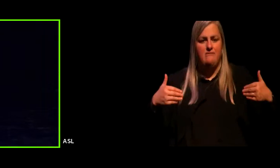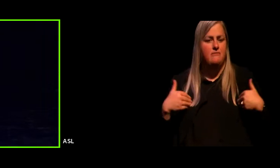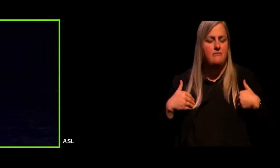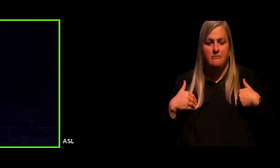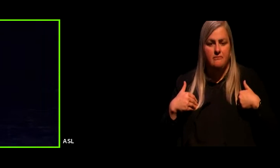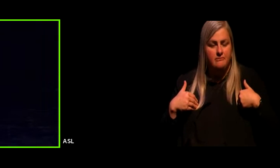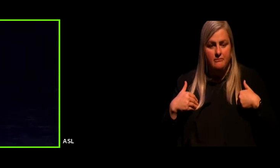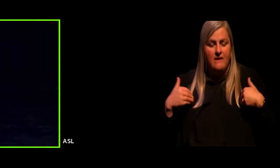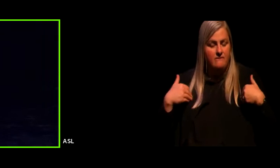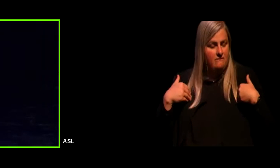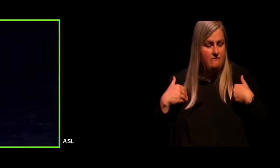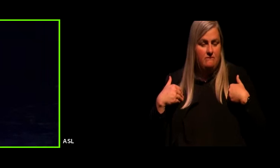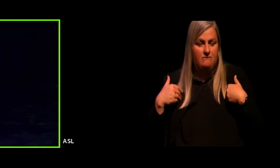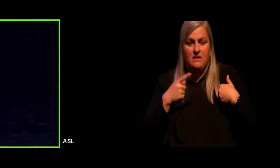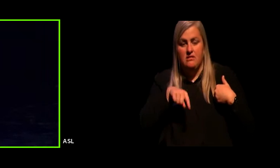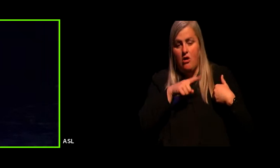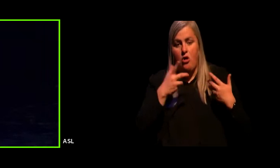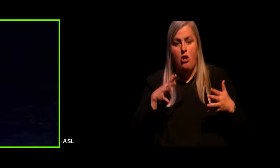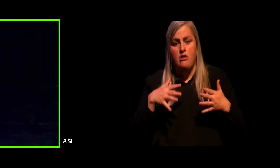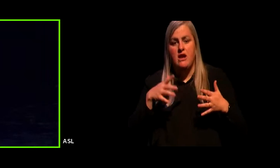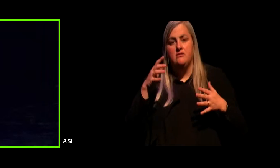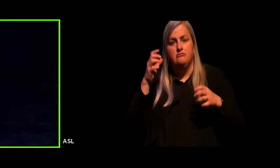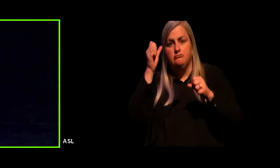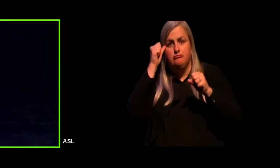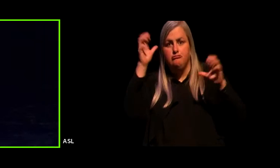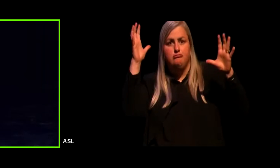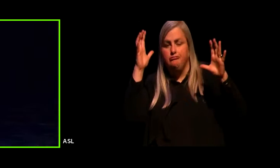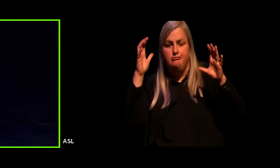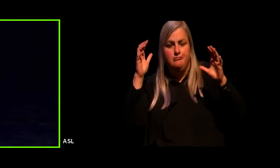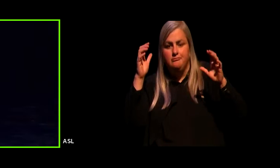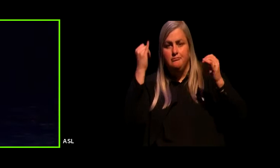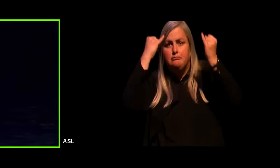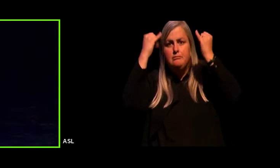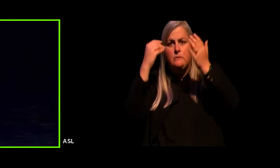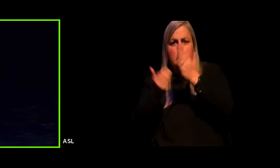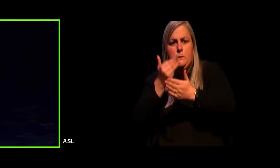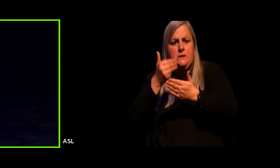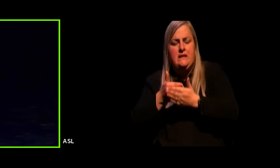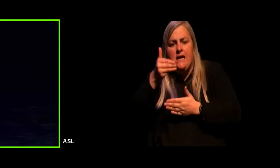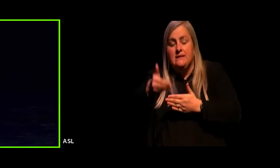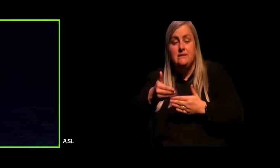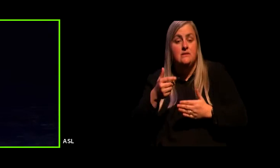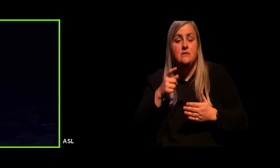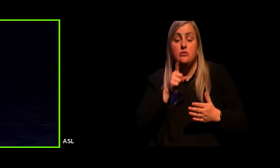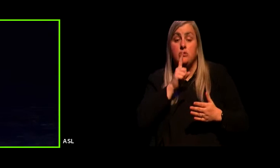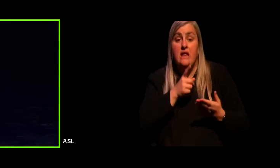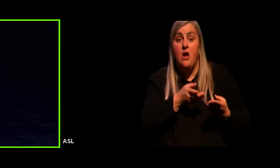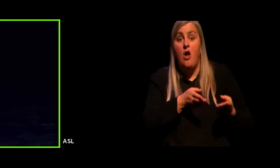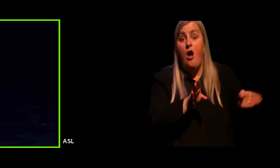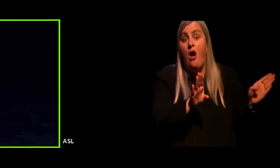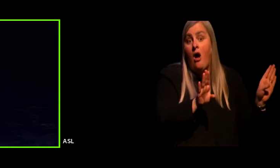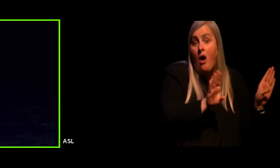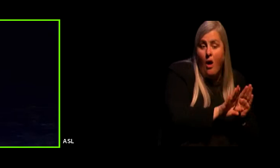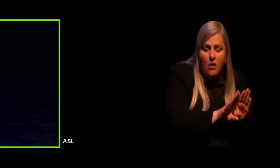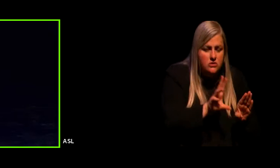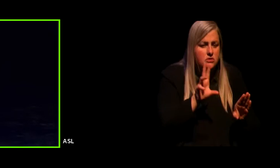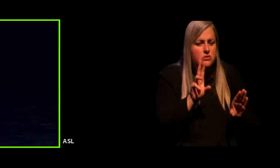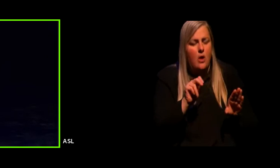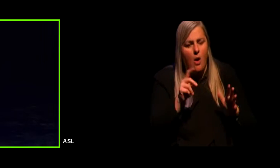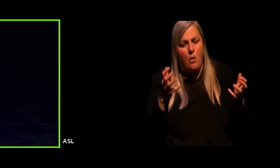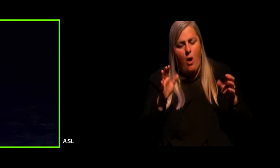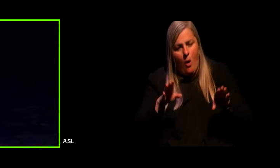thinking about whatever the next thing is. So I think it's not about closing it off, it's about opening it up. And if you go to the Burke, you'll see what